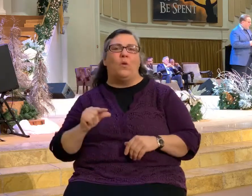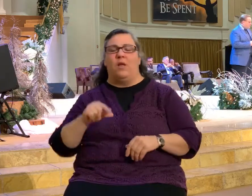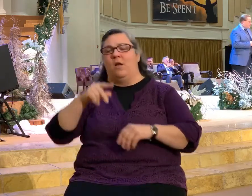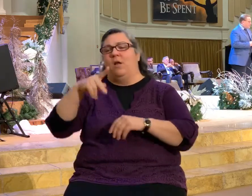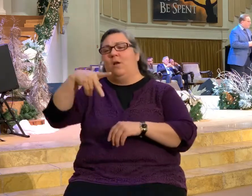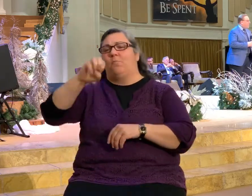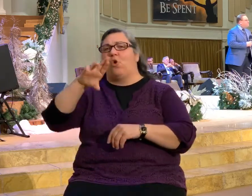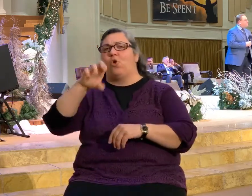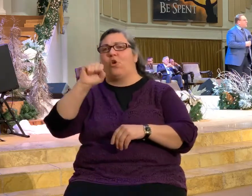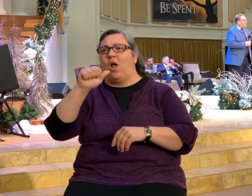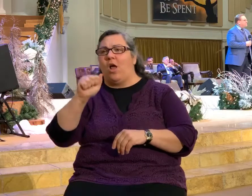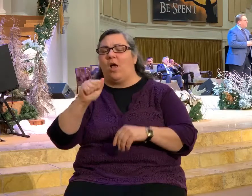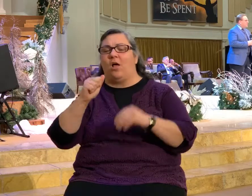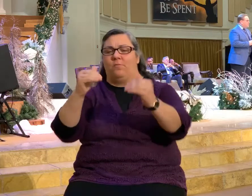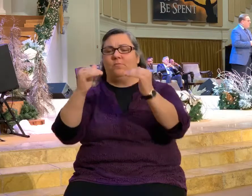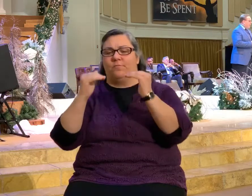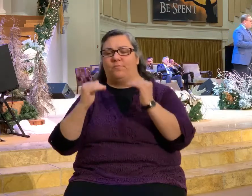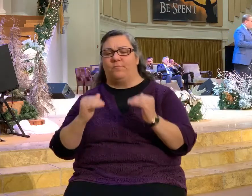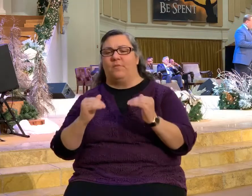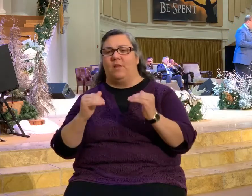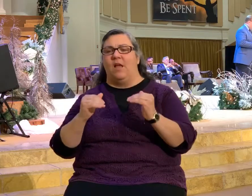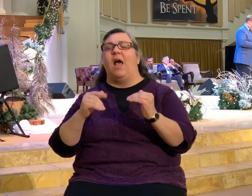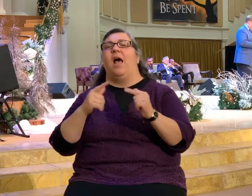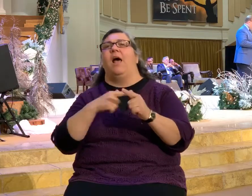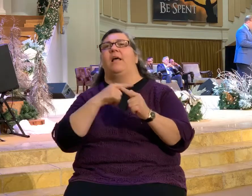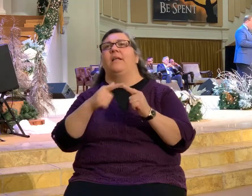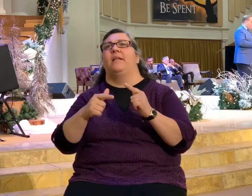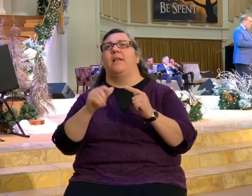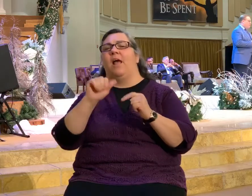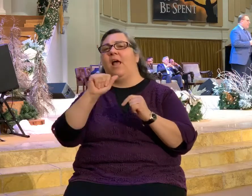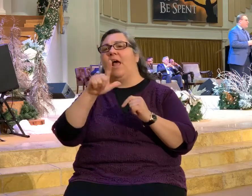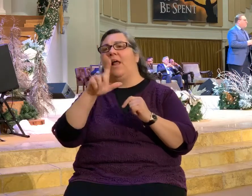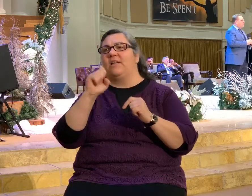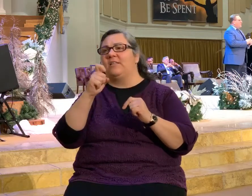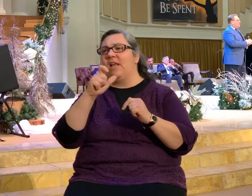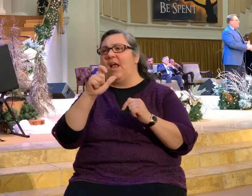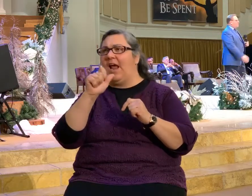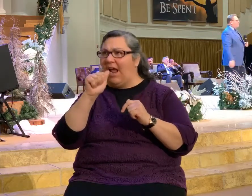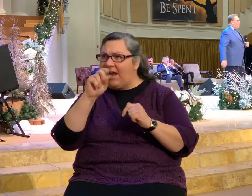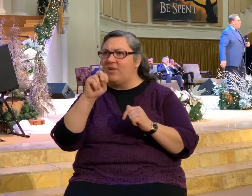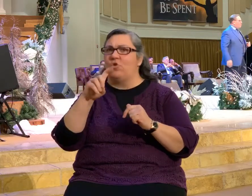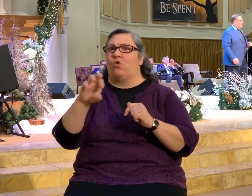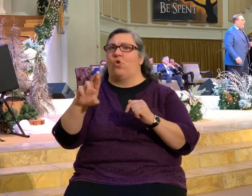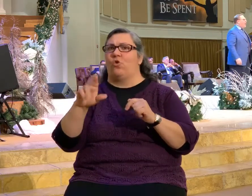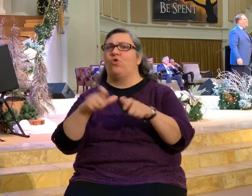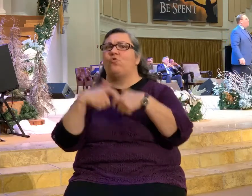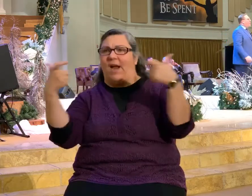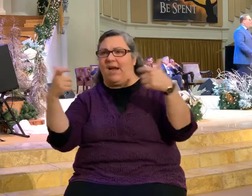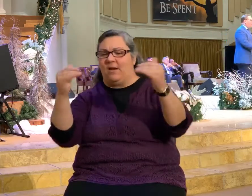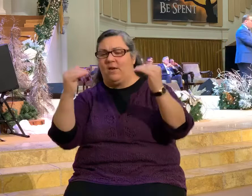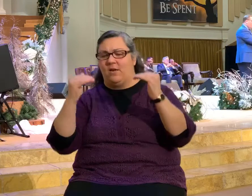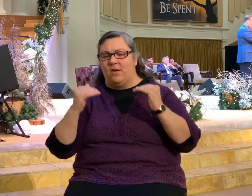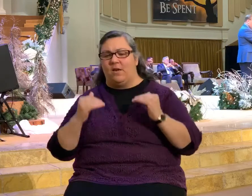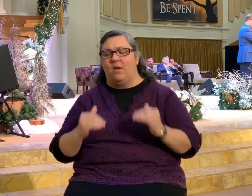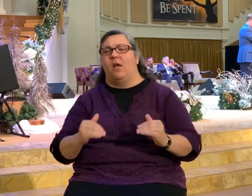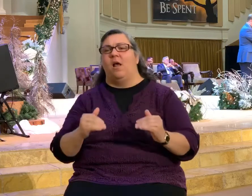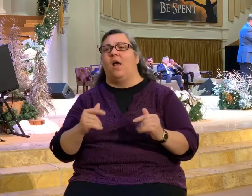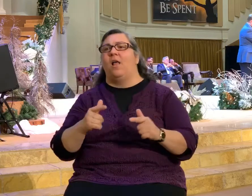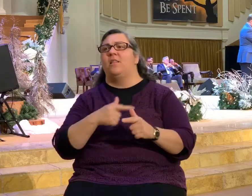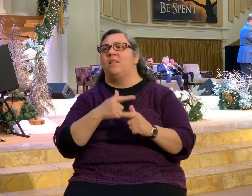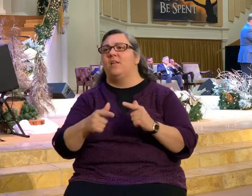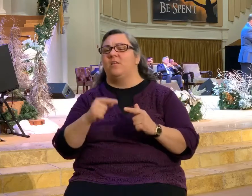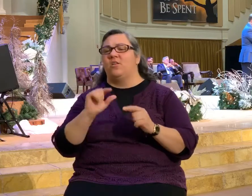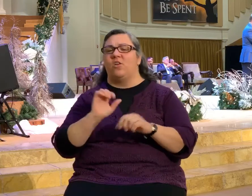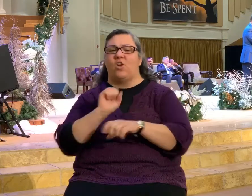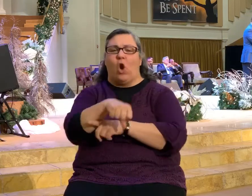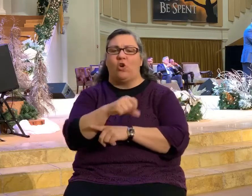under Cyrus the Great, then to be outdone by Alexander the Great. Then Rome would follow upon their defeat of